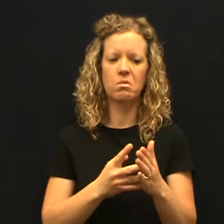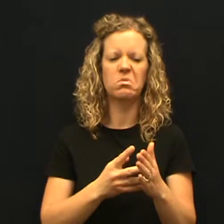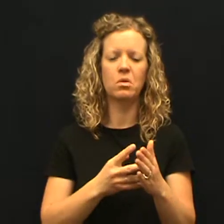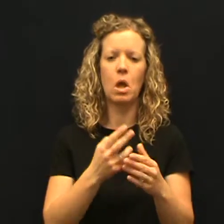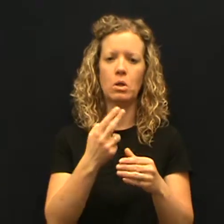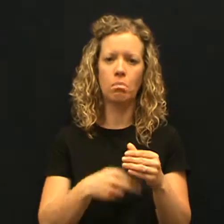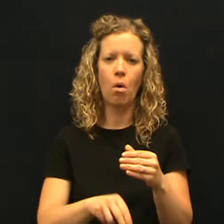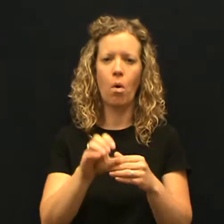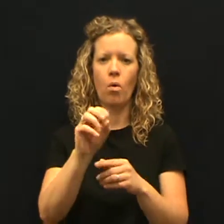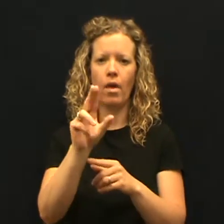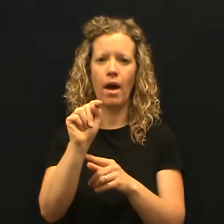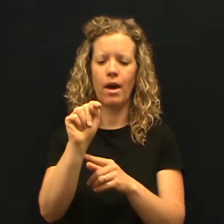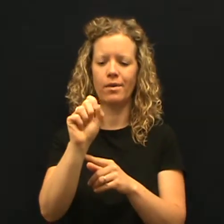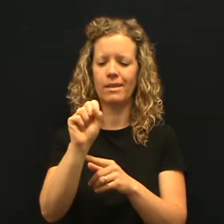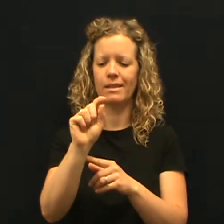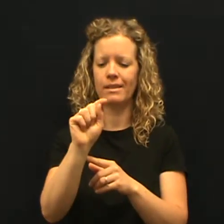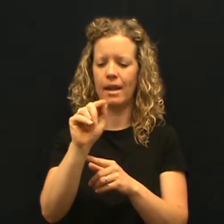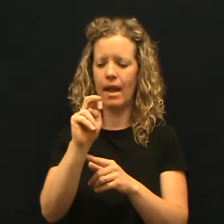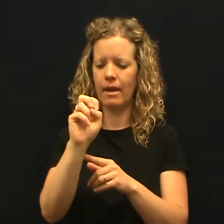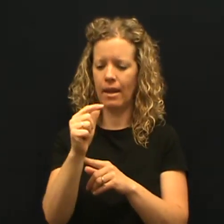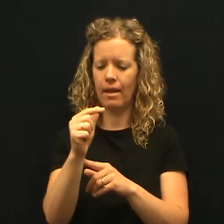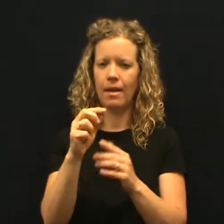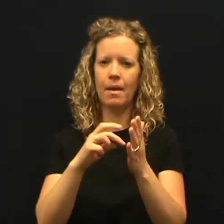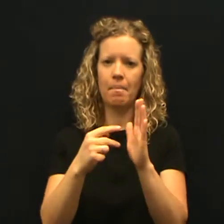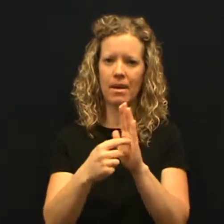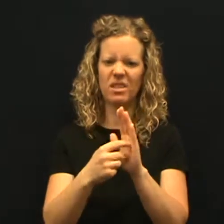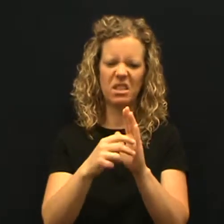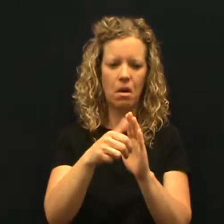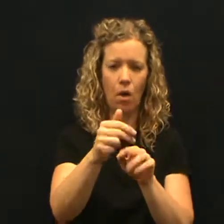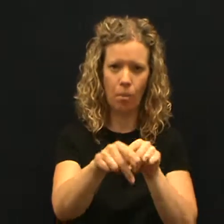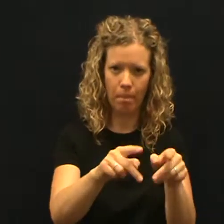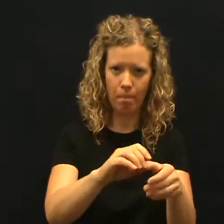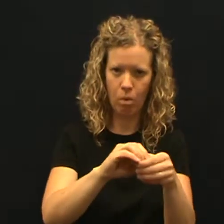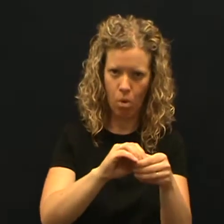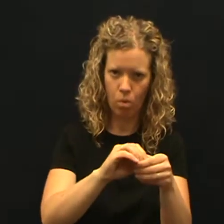those are shares owned outside of the company, and treasury shares.